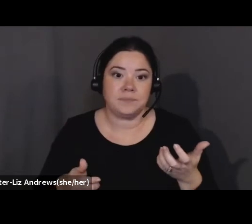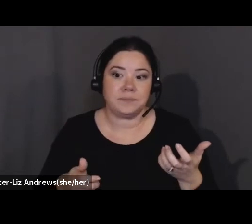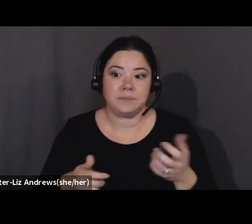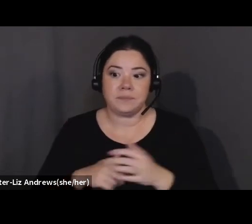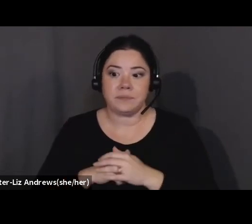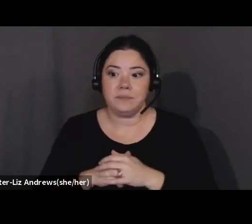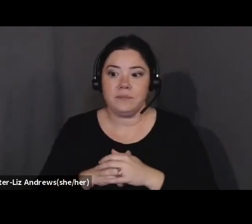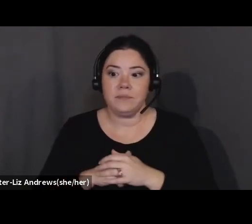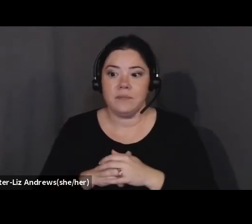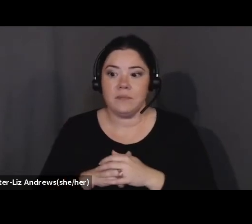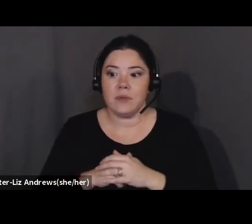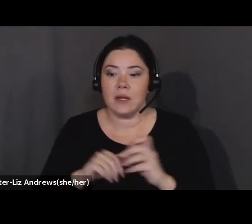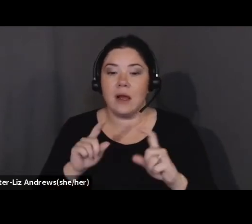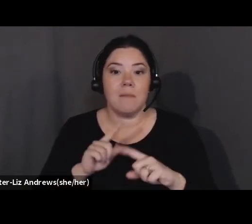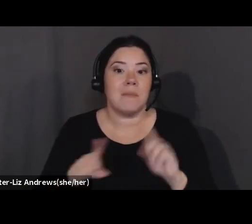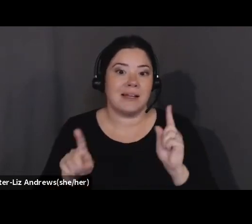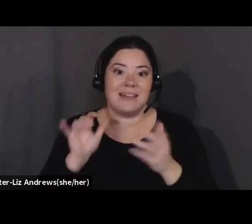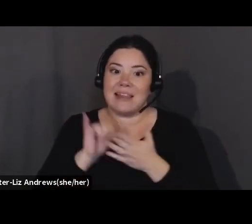But that is an